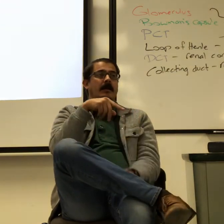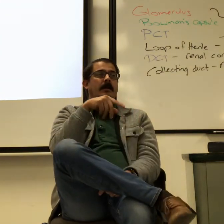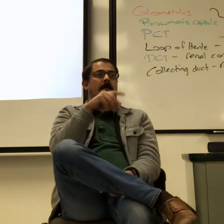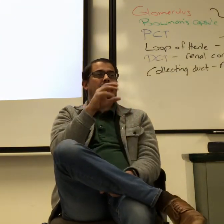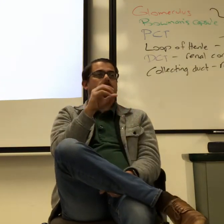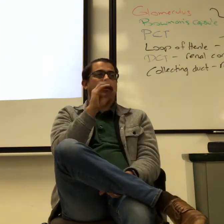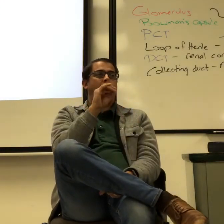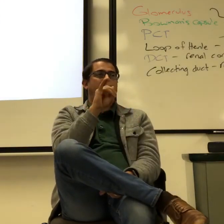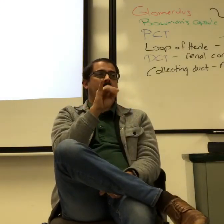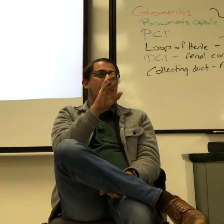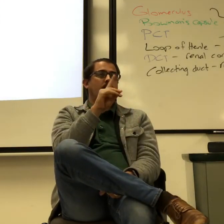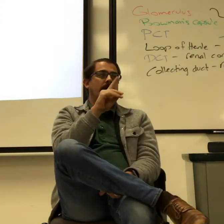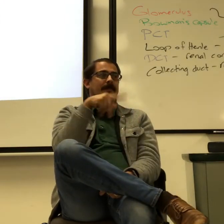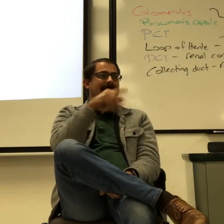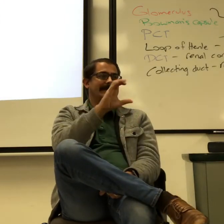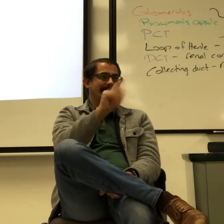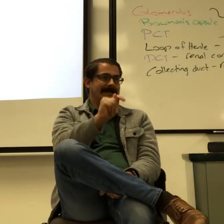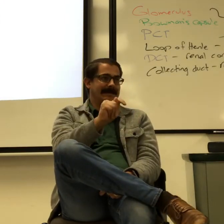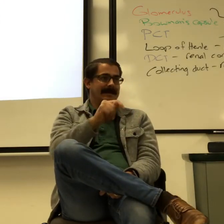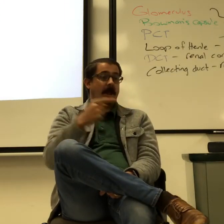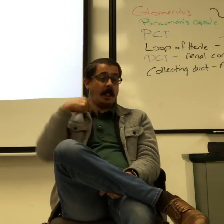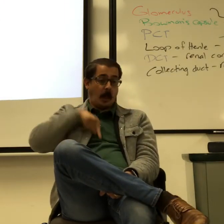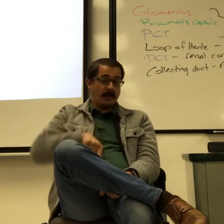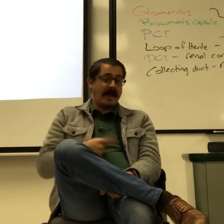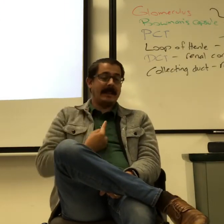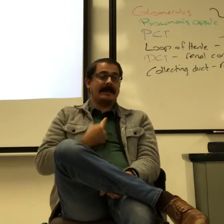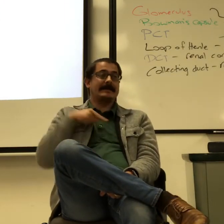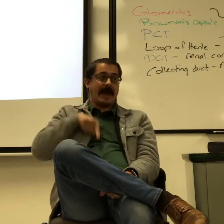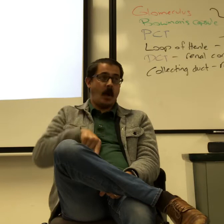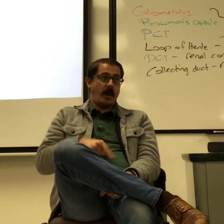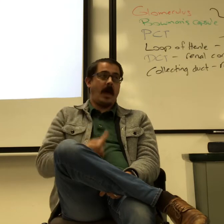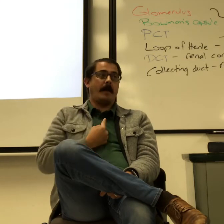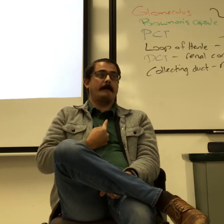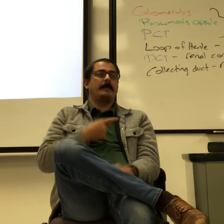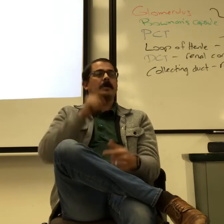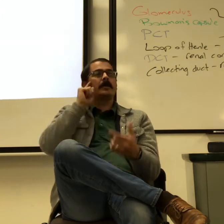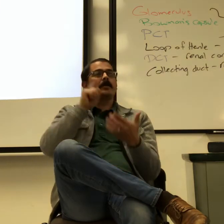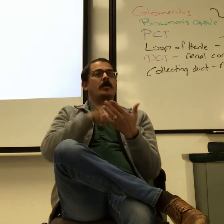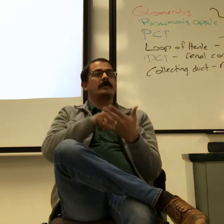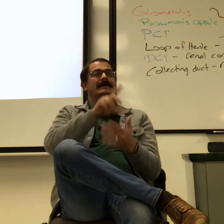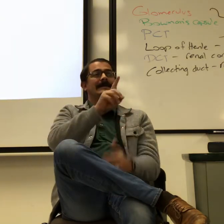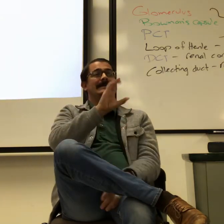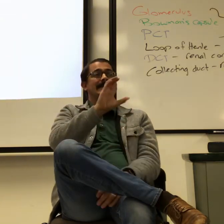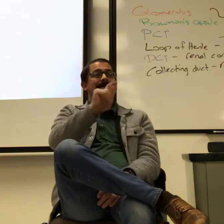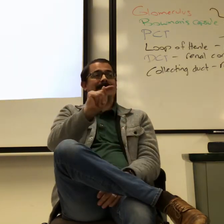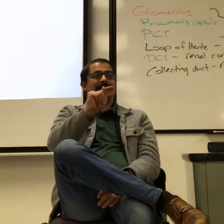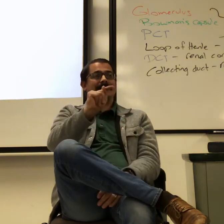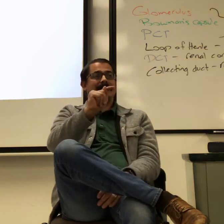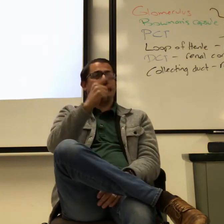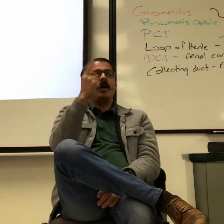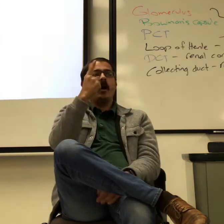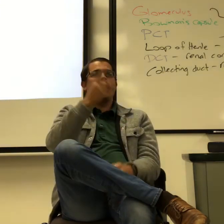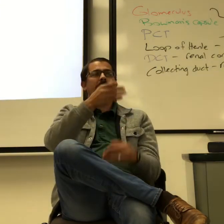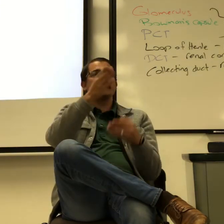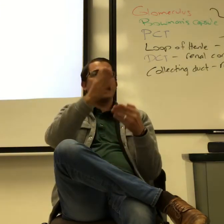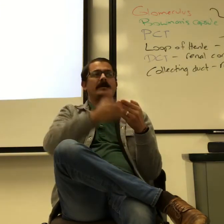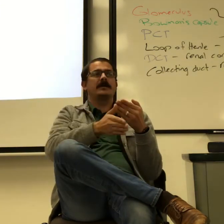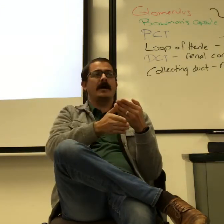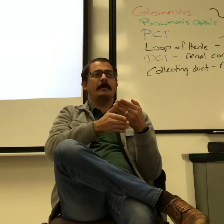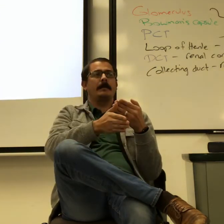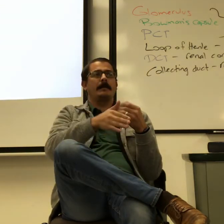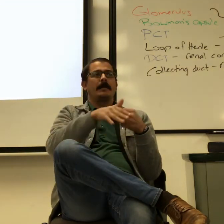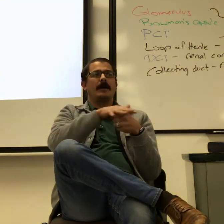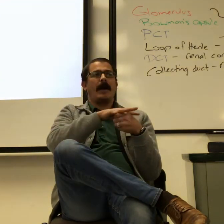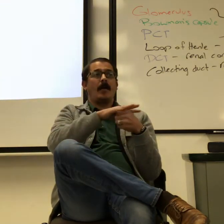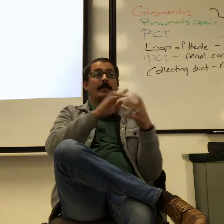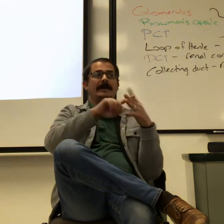tubule, PCT, loop of Henle, down and up. And then notice how the DCT It always ends up right around